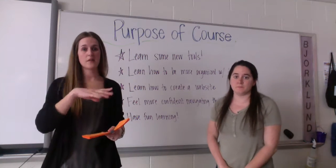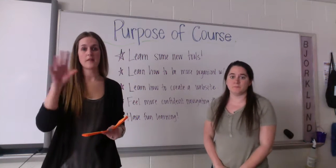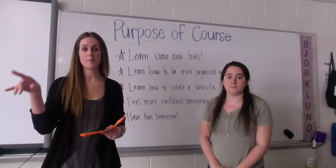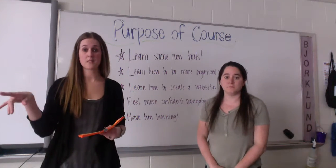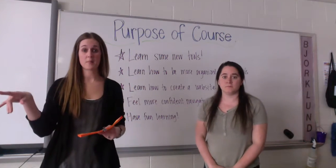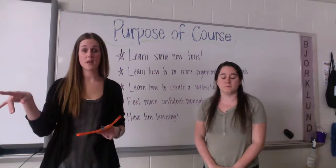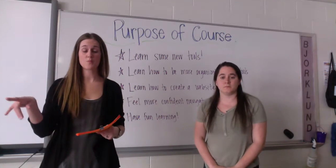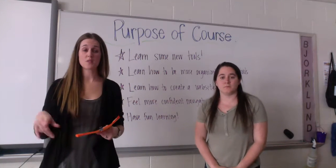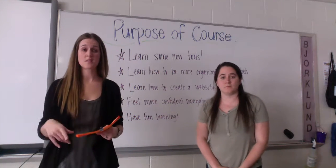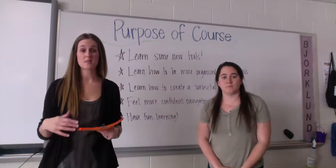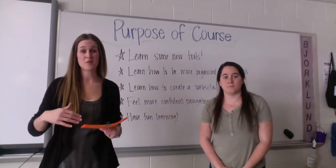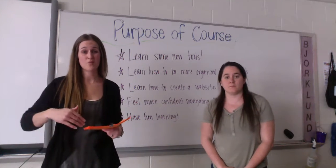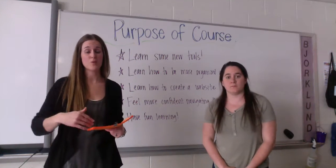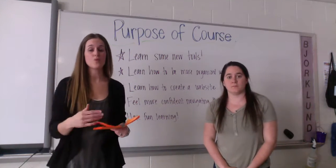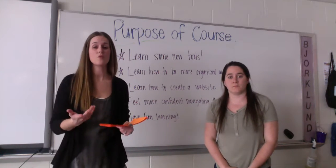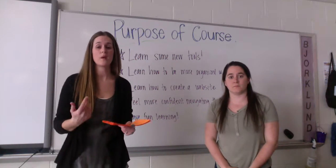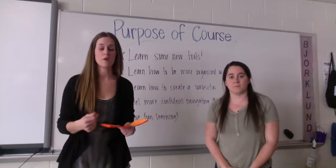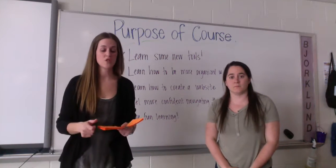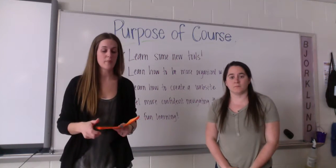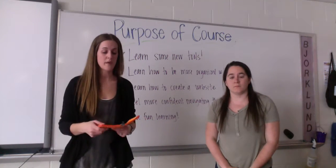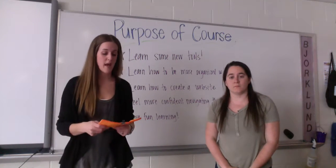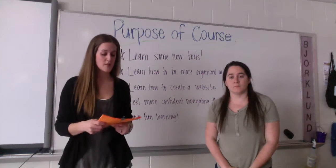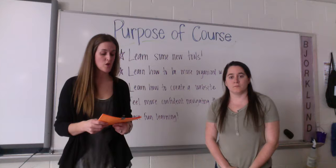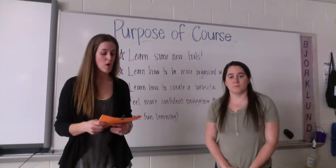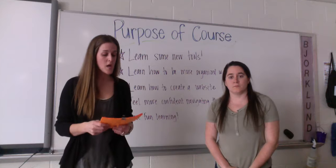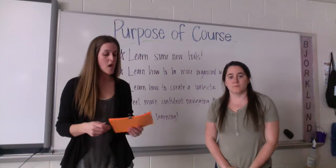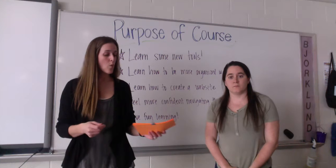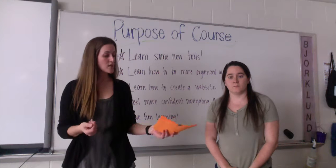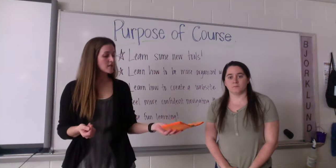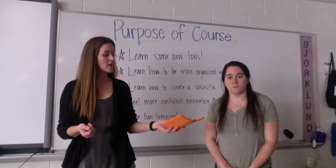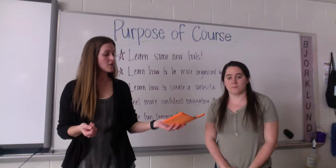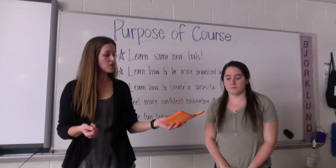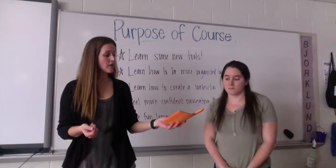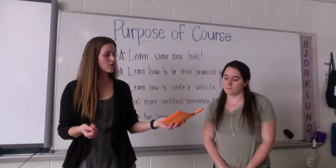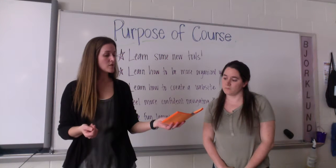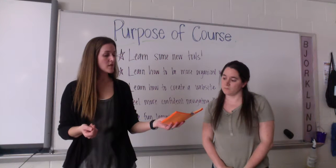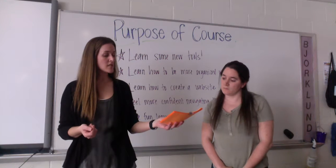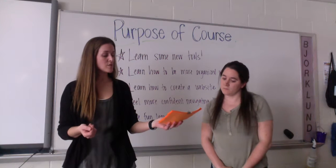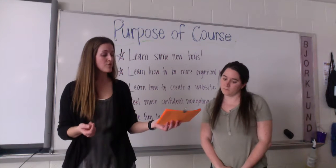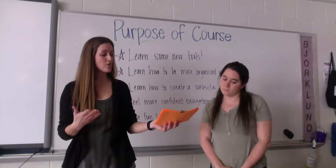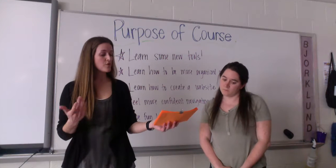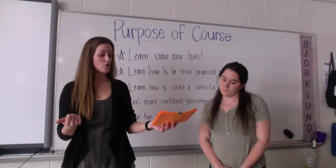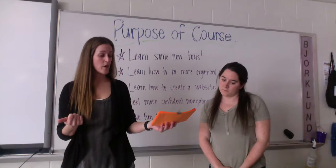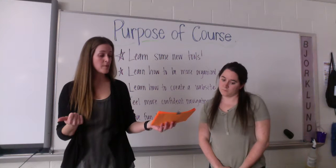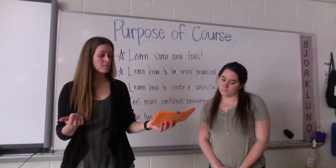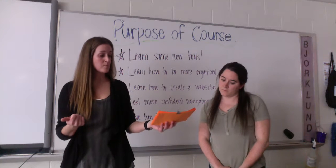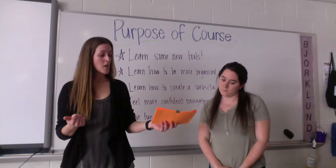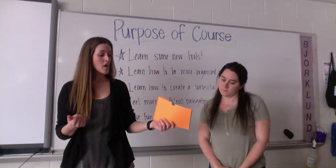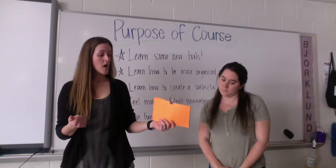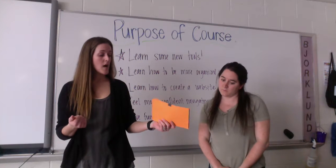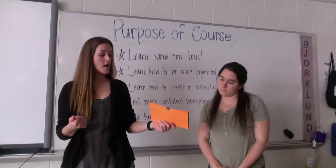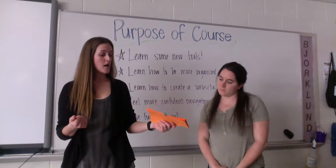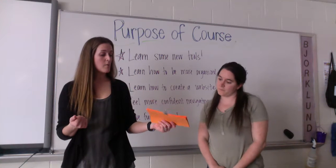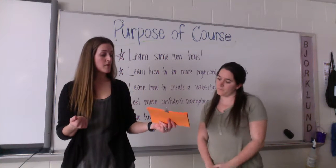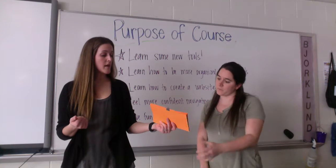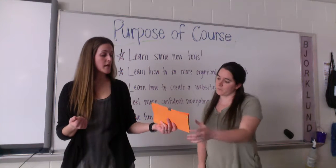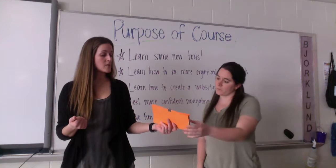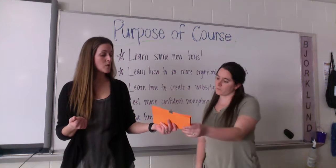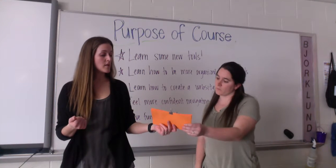that, but somebody else brings in something really cool, you might want to jump onto that. So what technology have you used in classes before that you've enjoyed? The next one that we